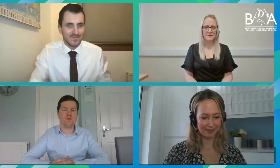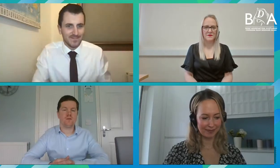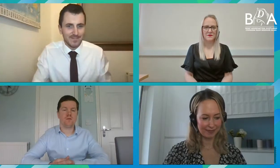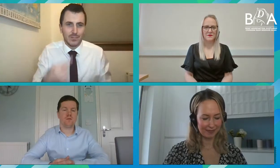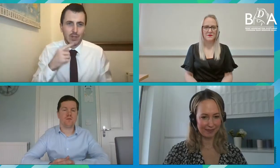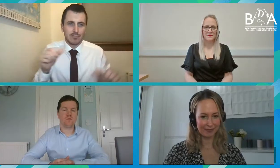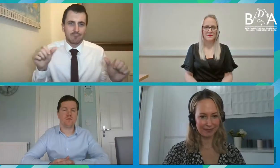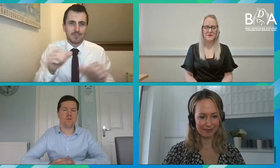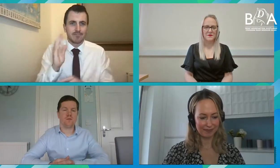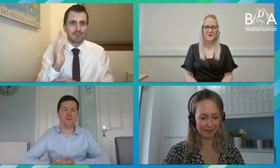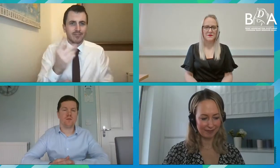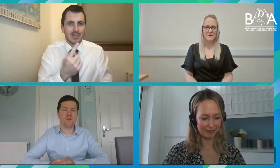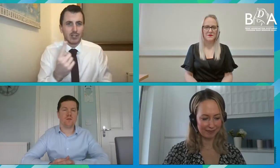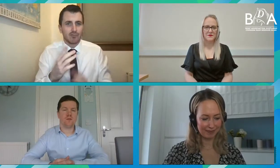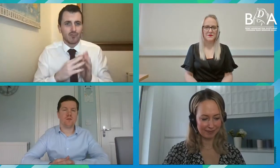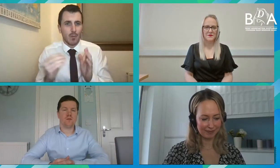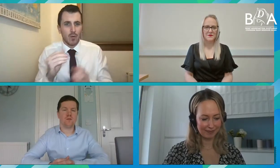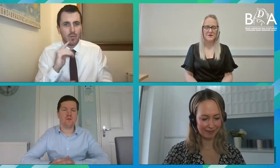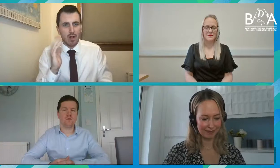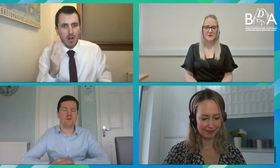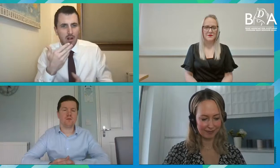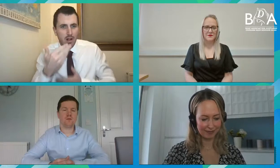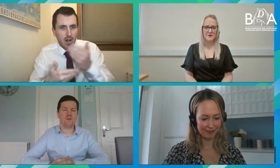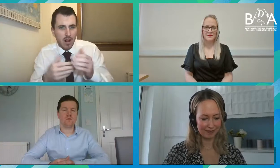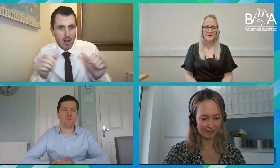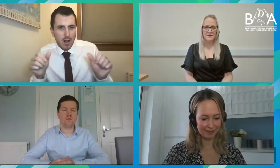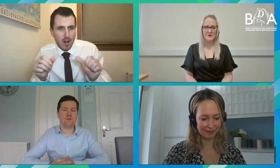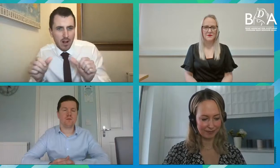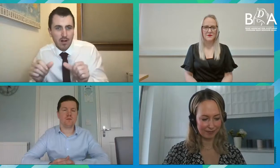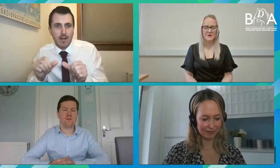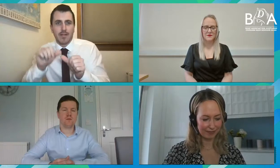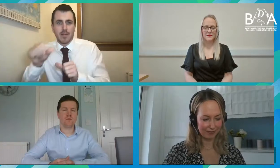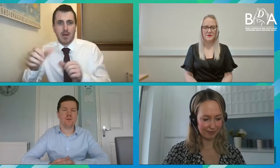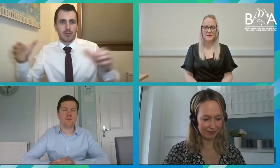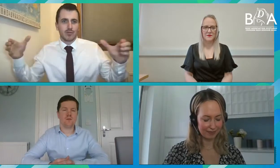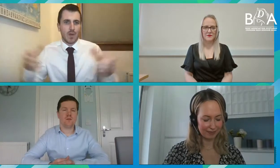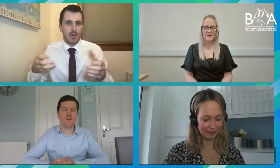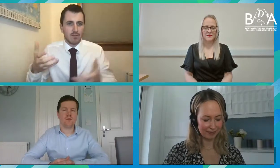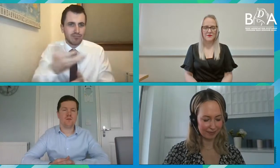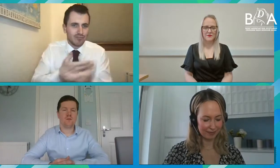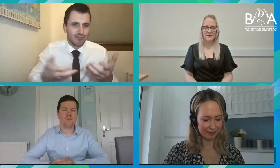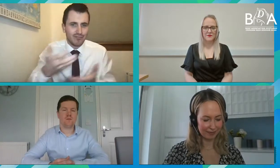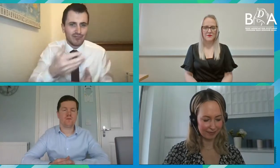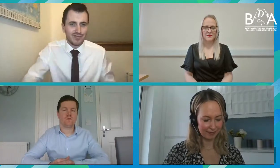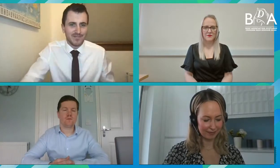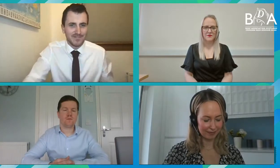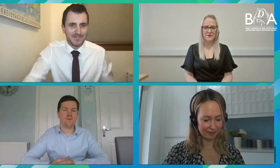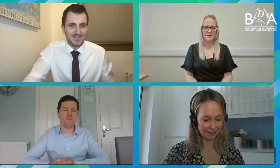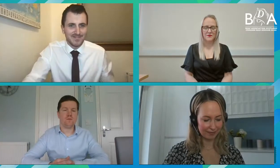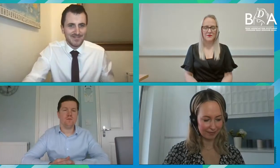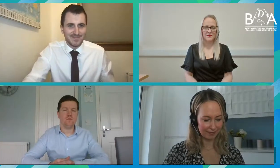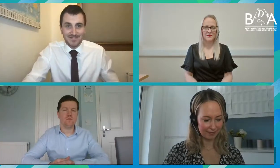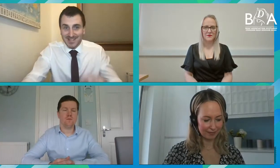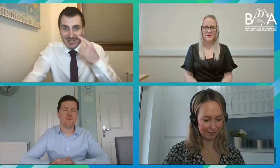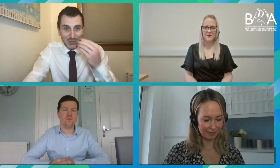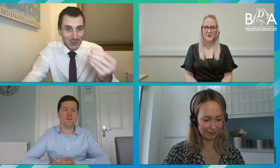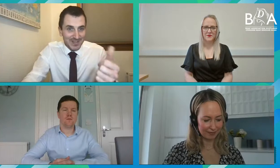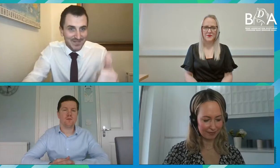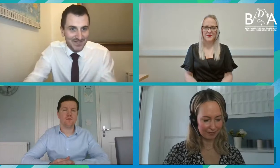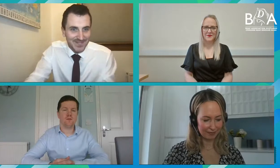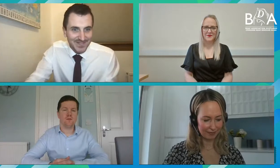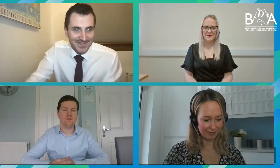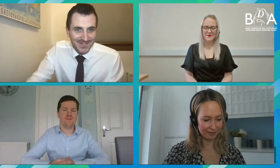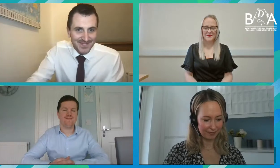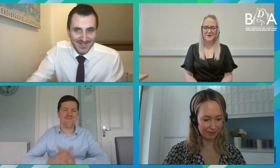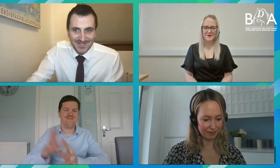remember to add your comments and any questions. And so, hopefully, we'll have a group discussion towards the end where we can